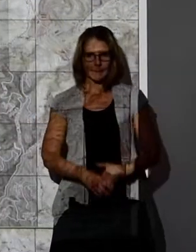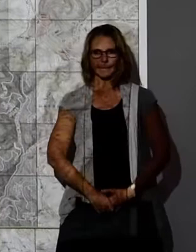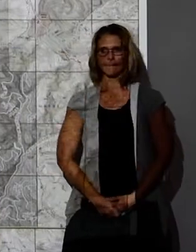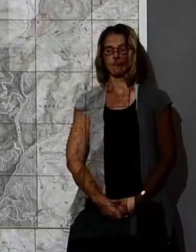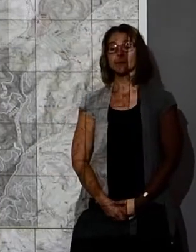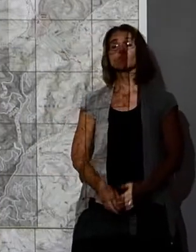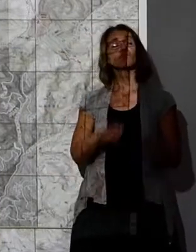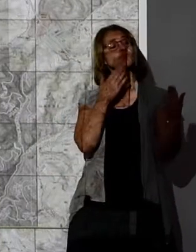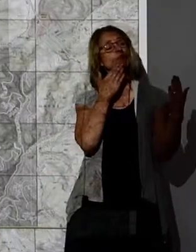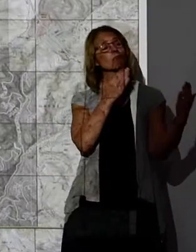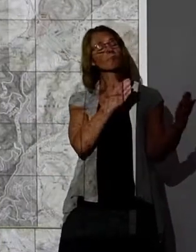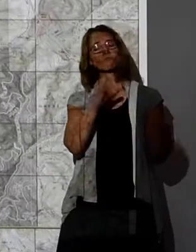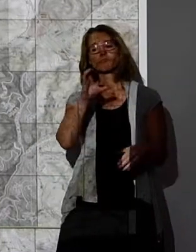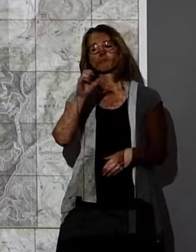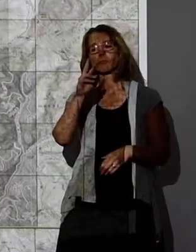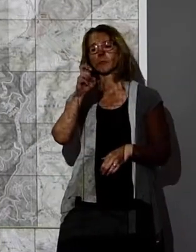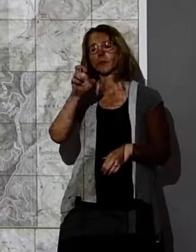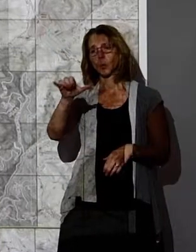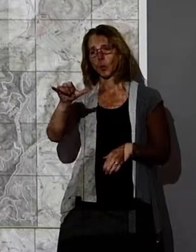Thanks, Corey.